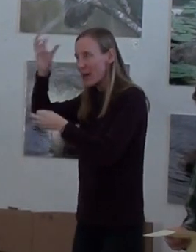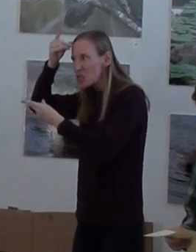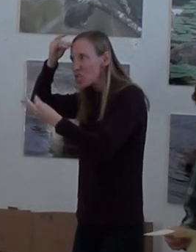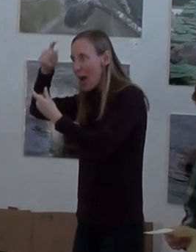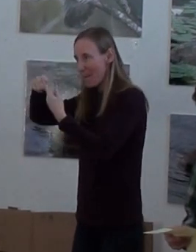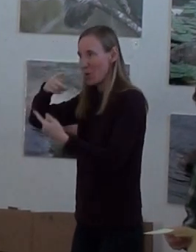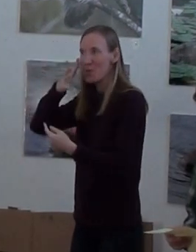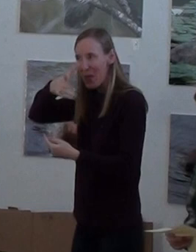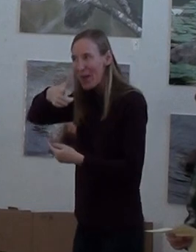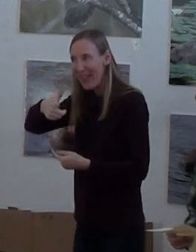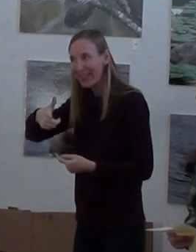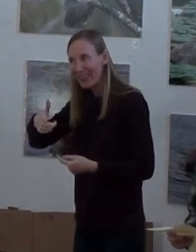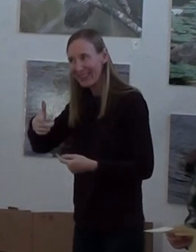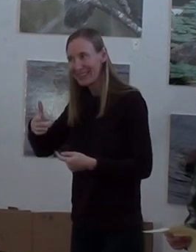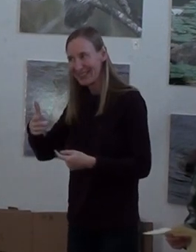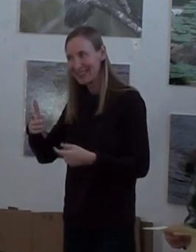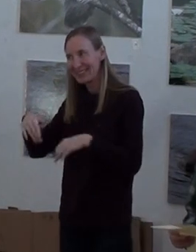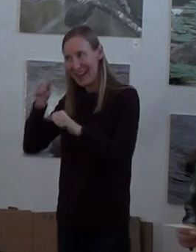So,